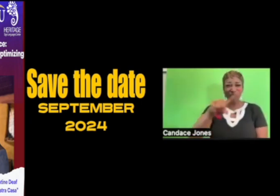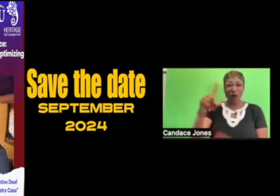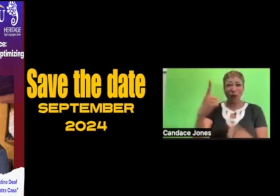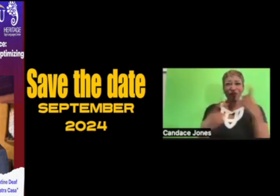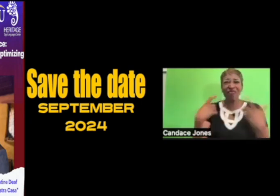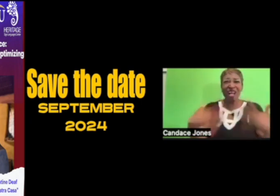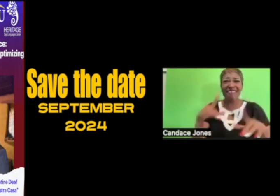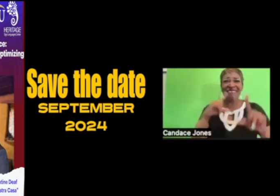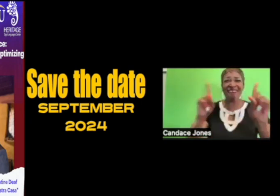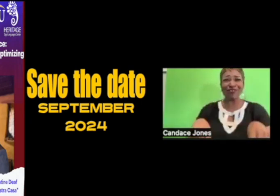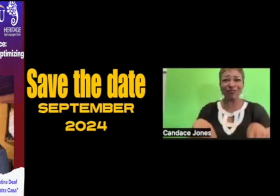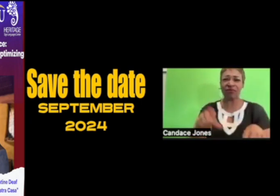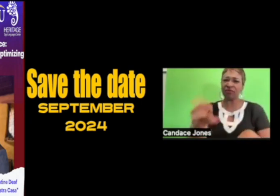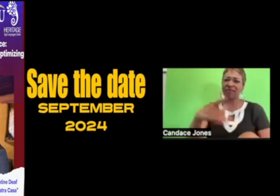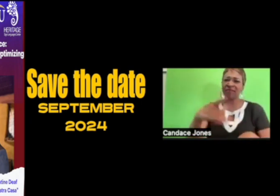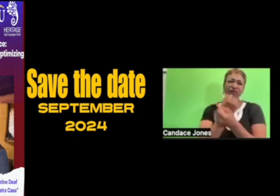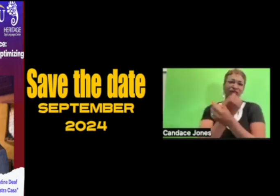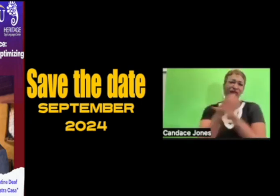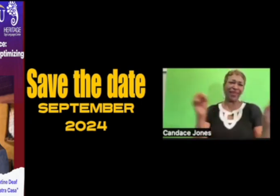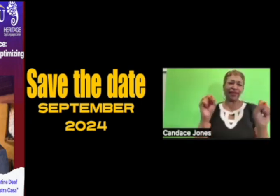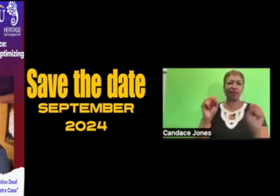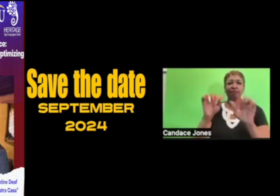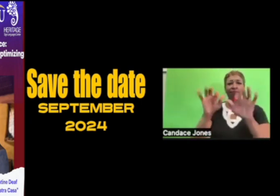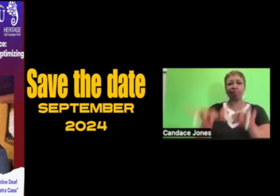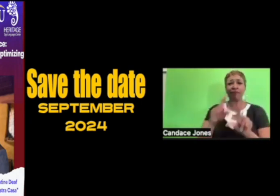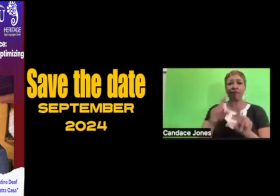Please make sure you save the date.